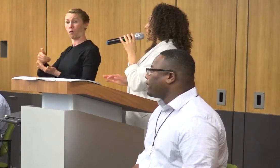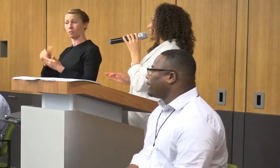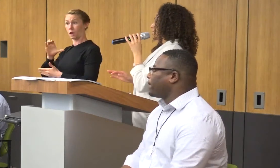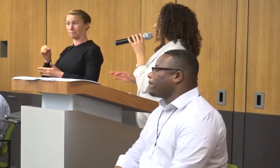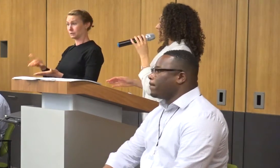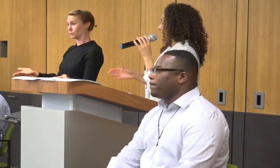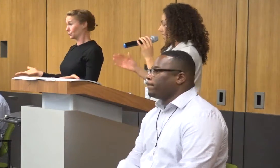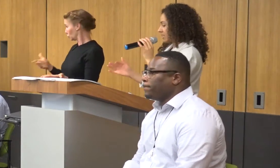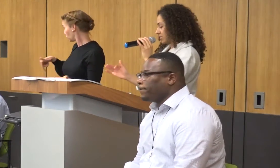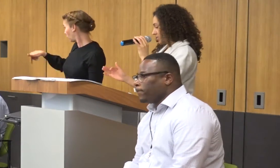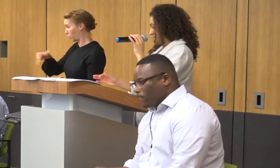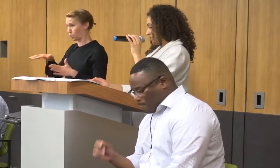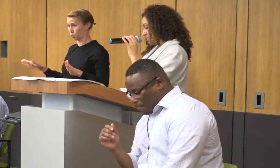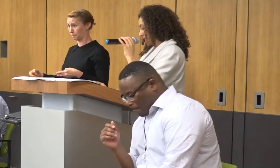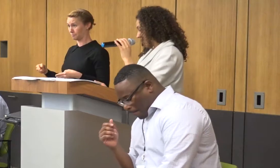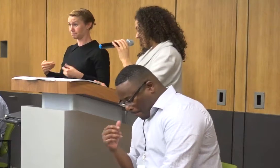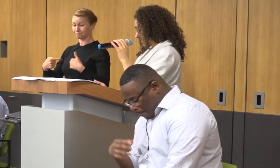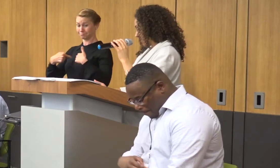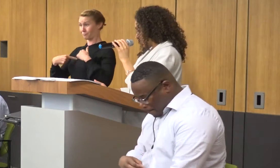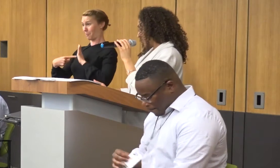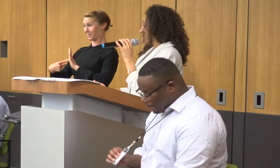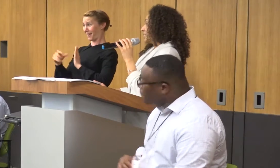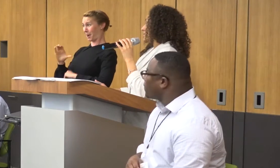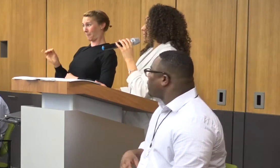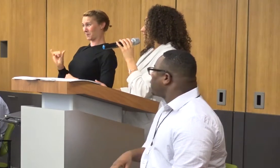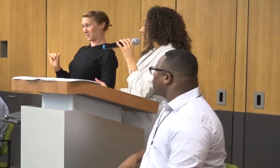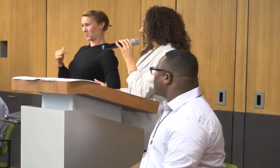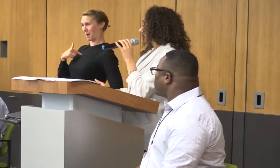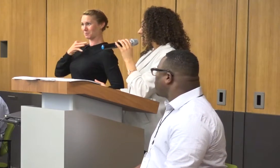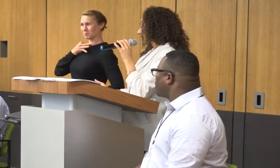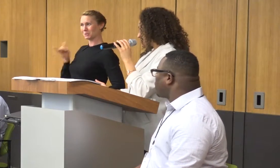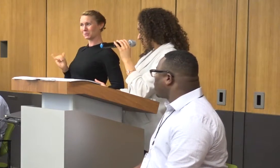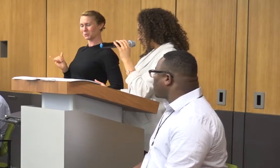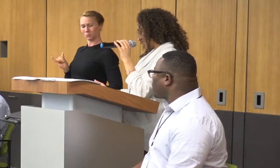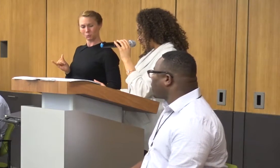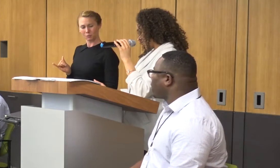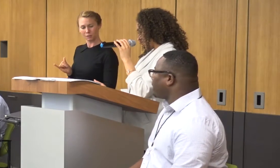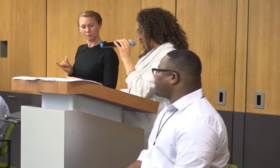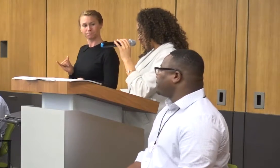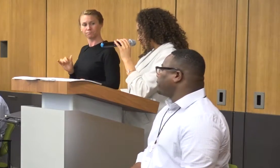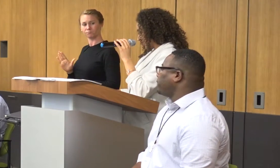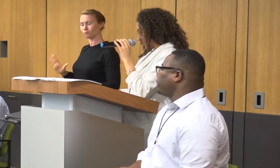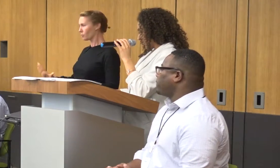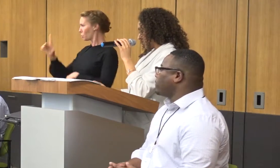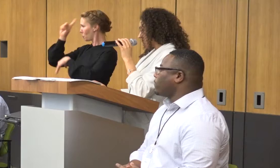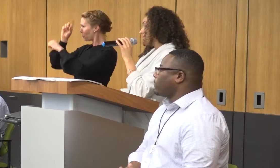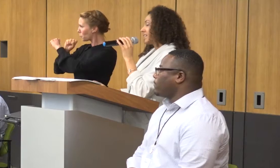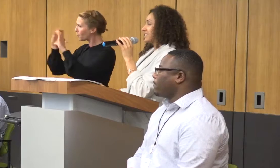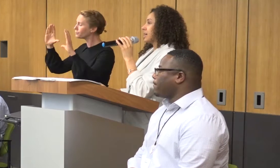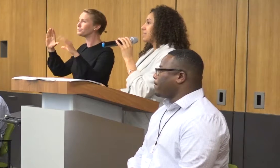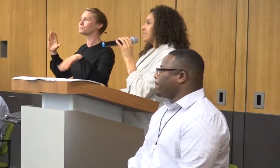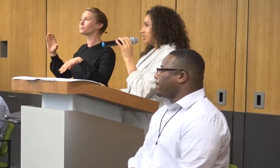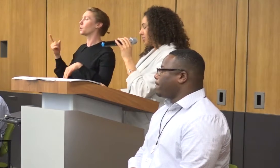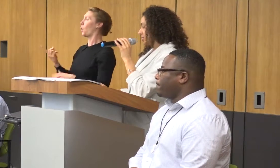in the room, and that includes me representing a company, so I'm really curious about this too. What do you see, what is one thing